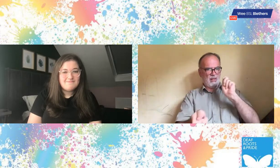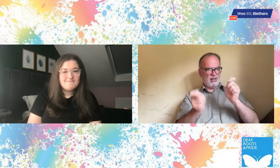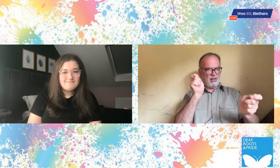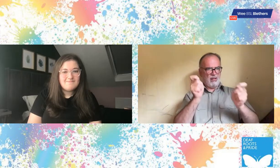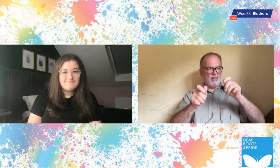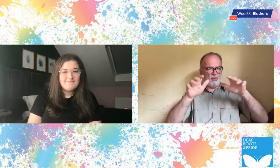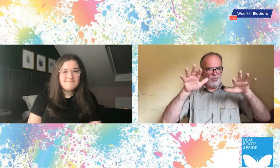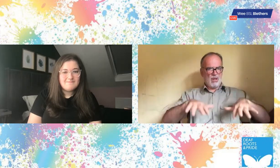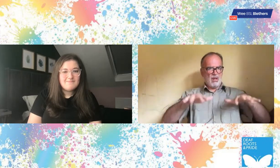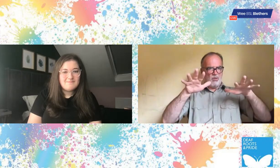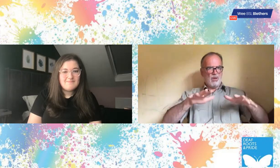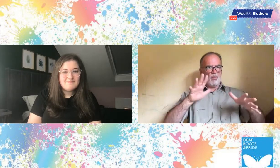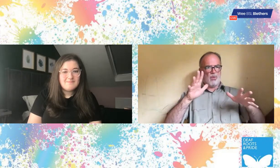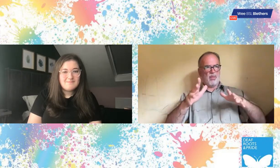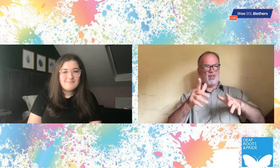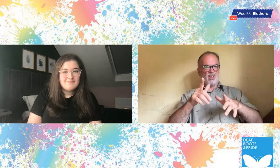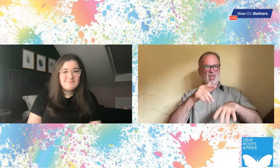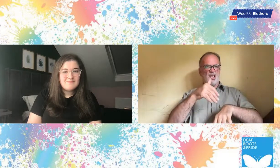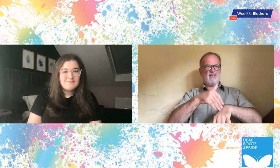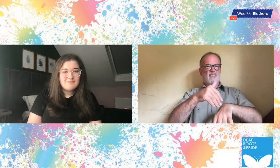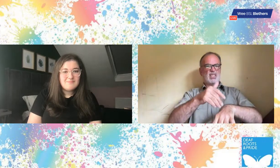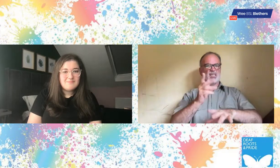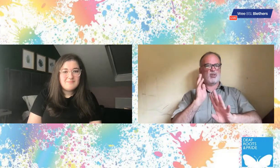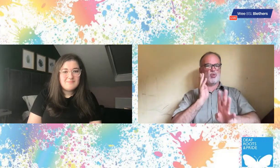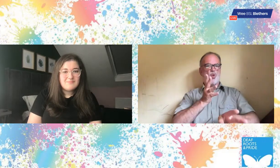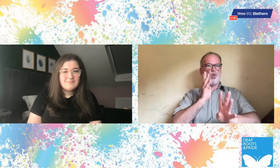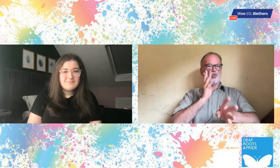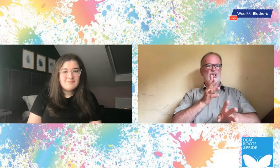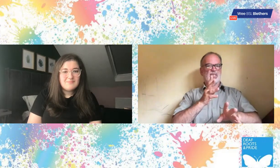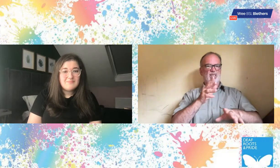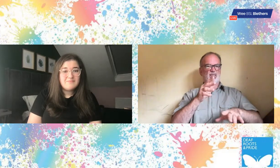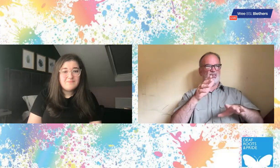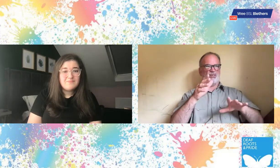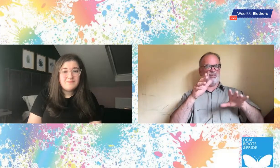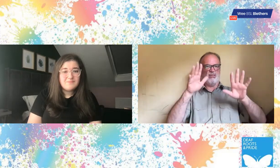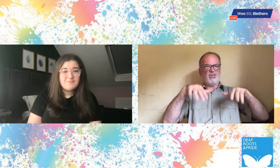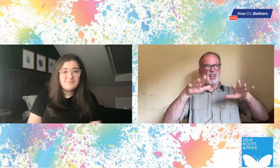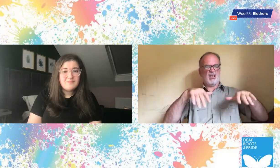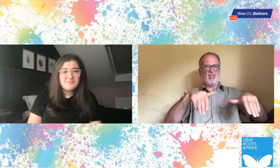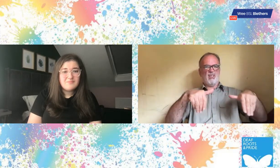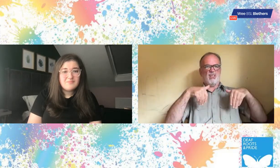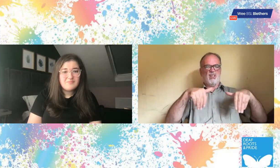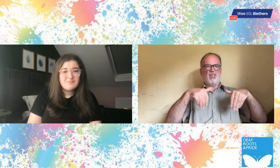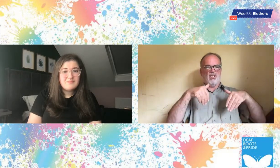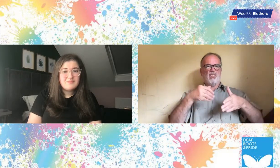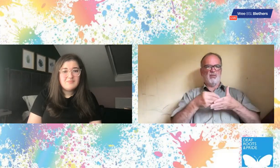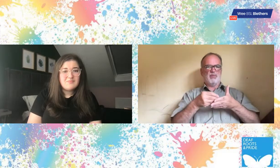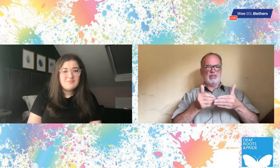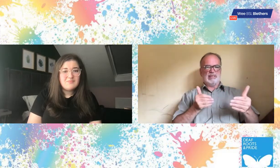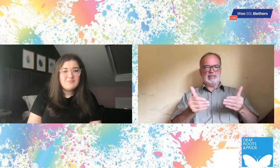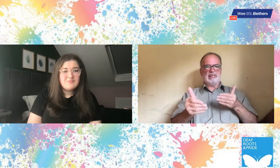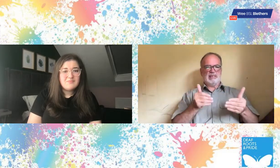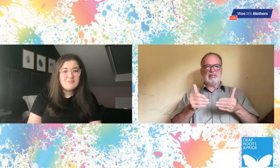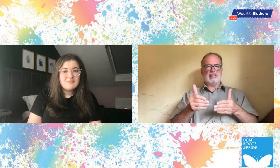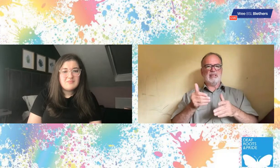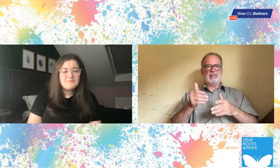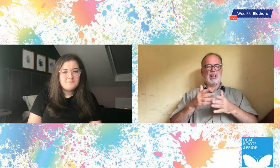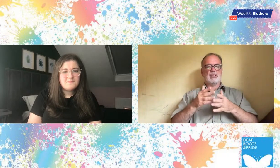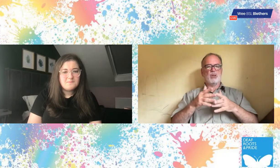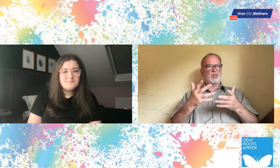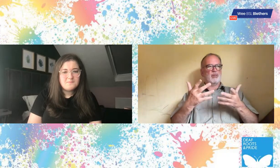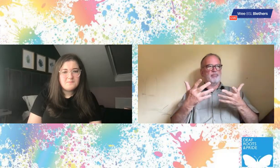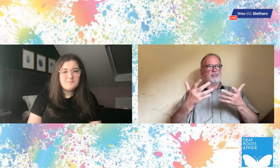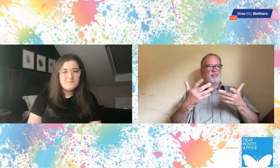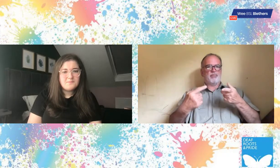sun and visitors come. But then the last few years, there's been quite a lot of rainfall, hasn't there, through the summer months, and that affects